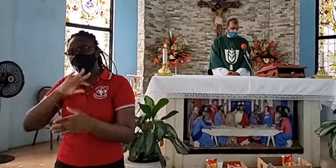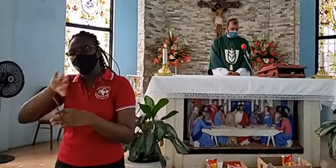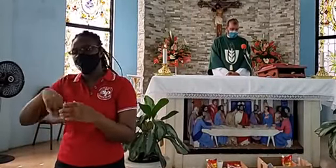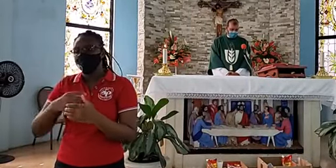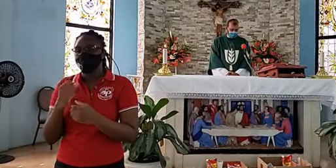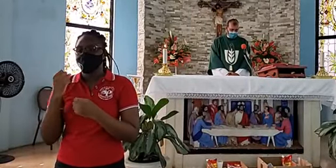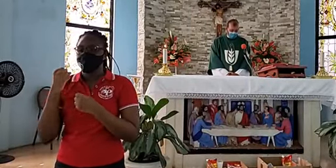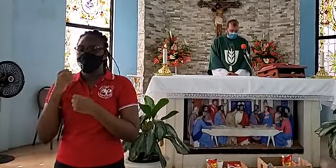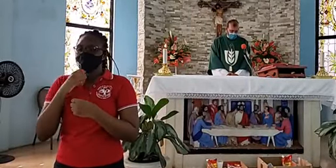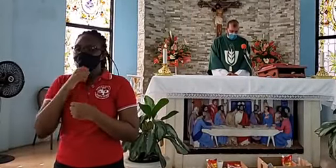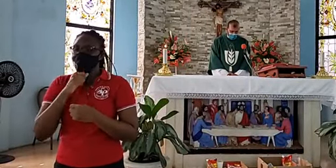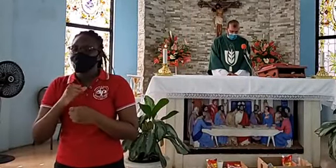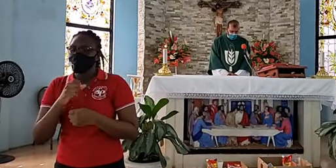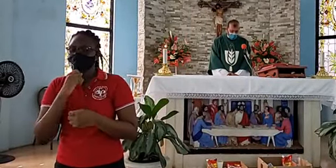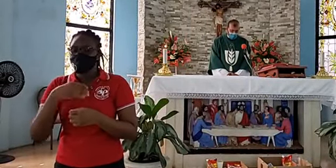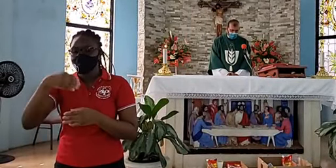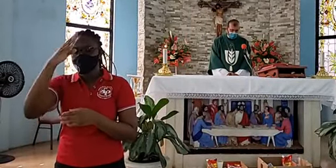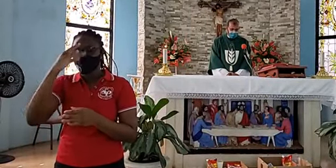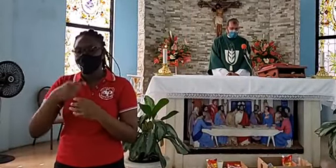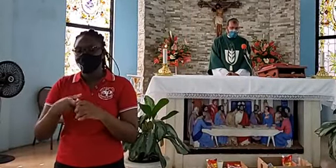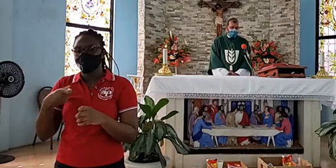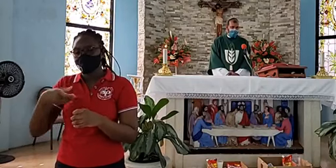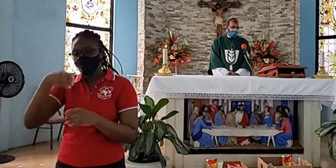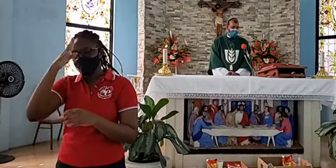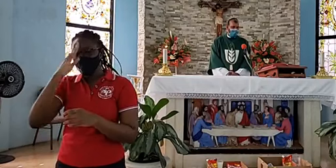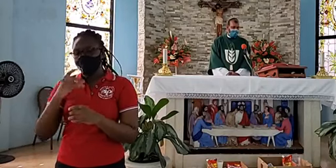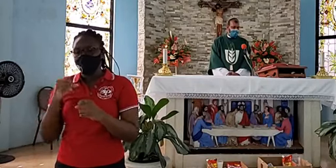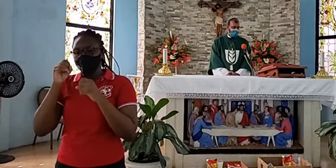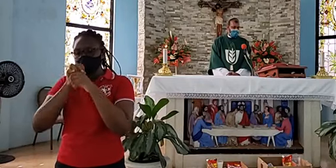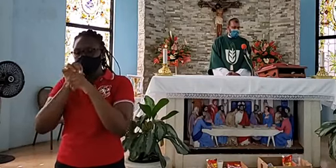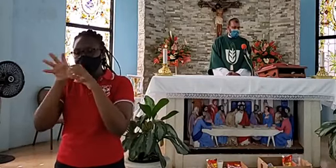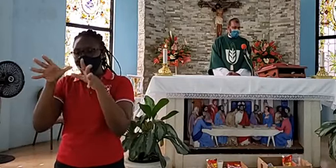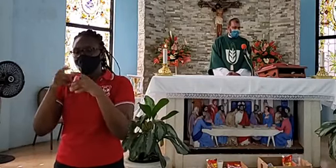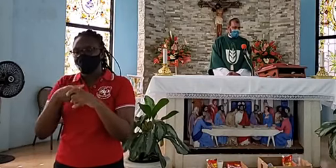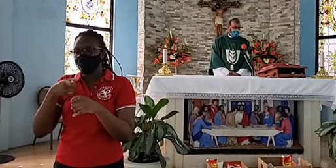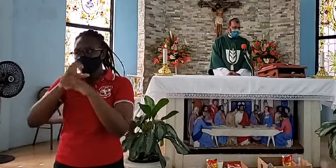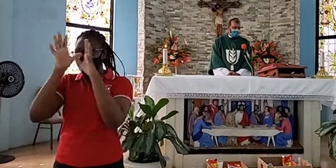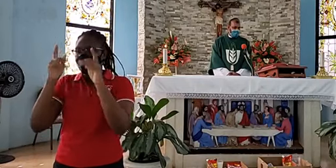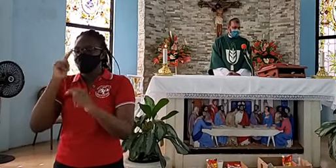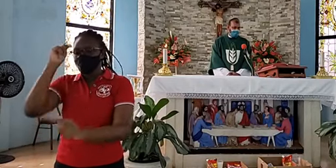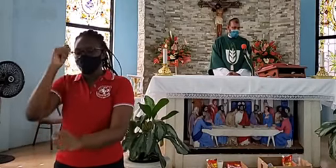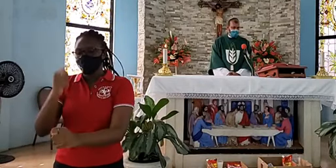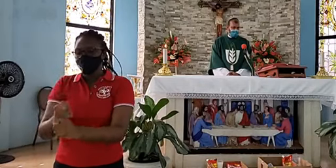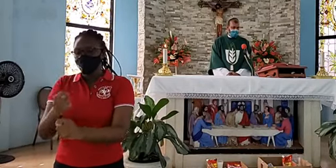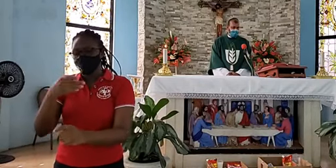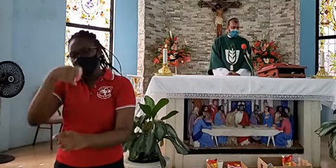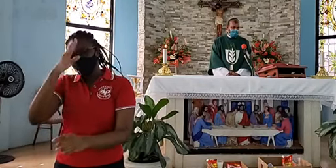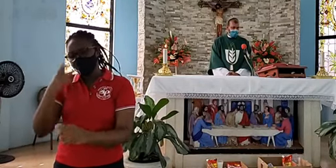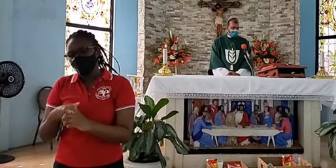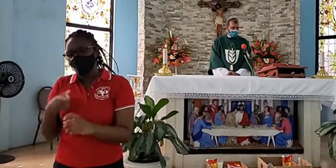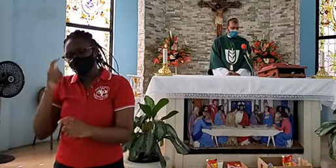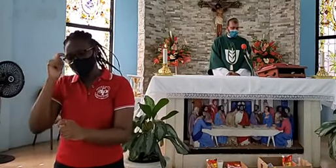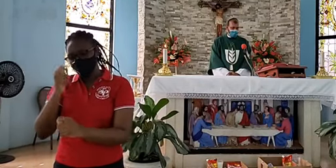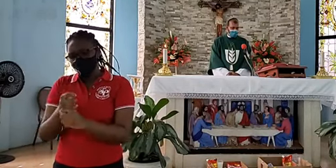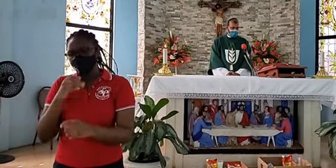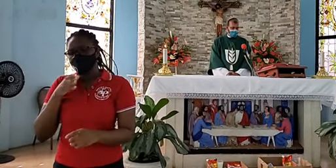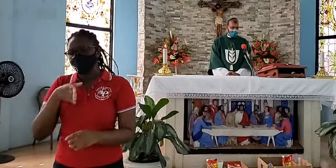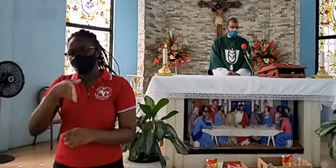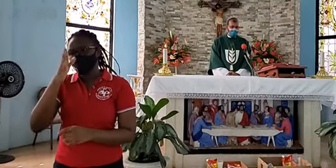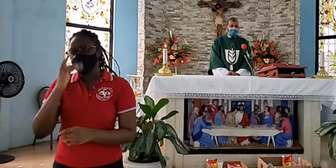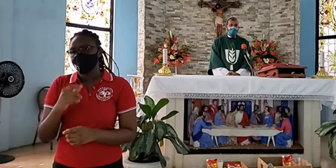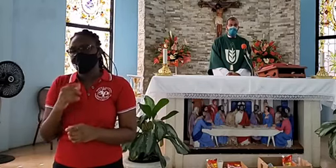before ages, God from God, light from light, true God from true God, begotten